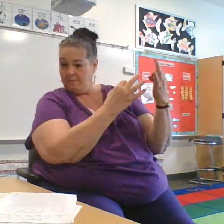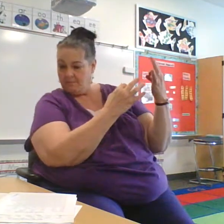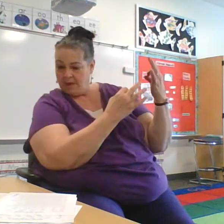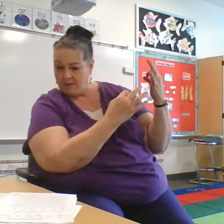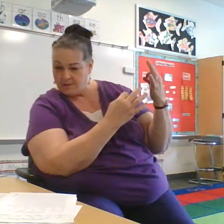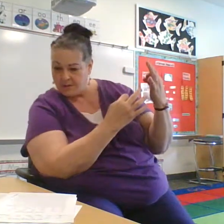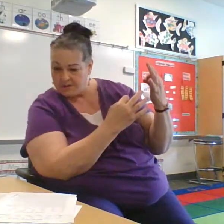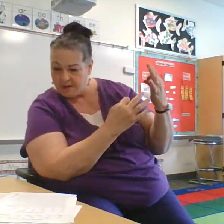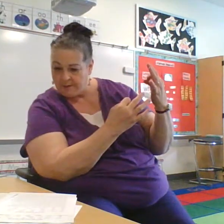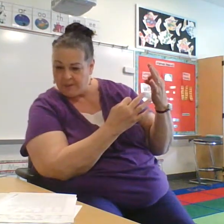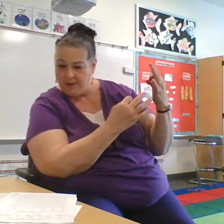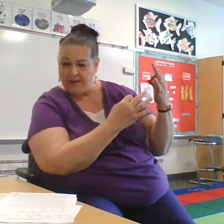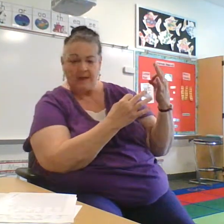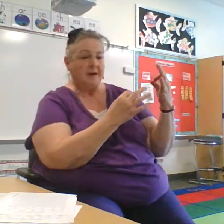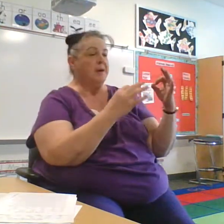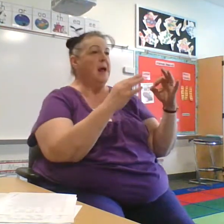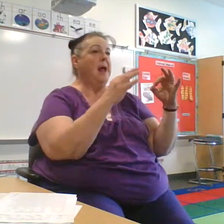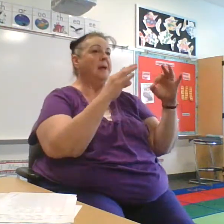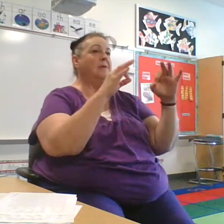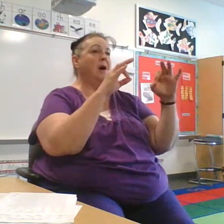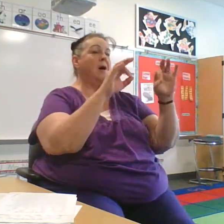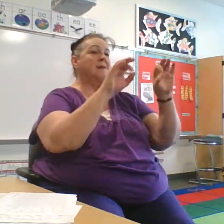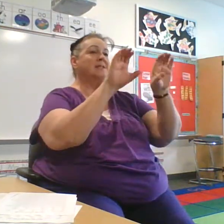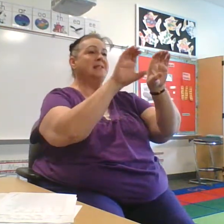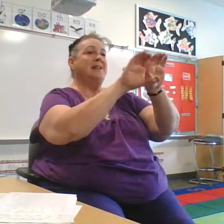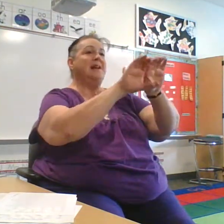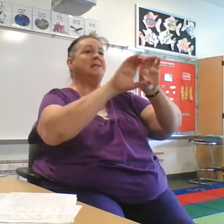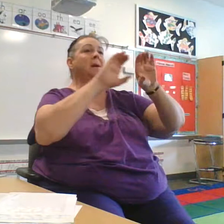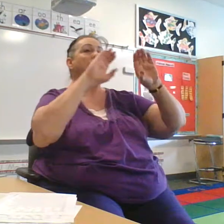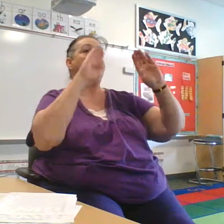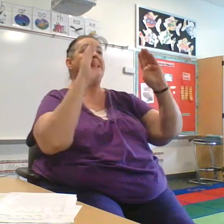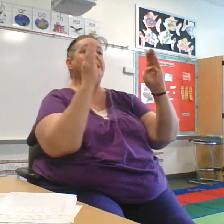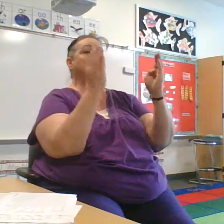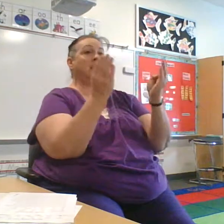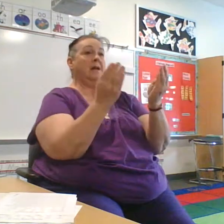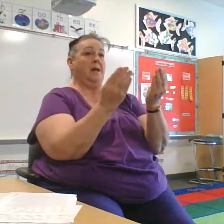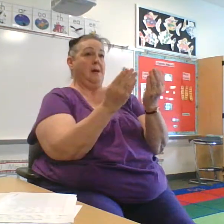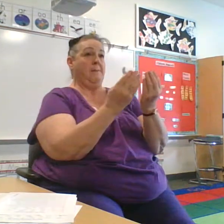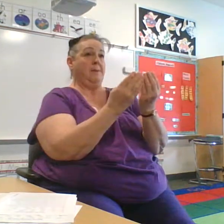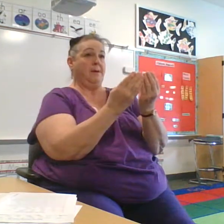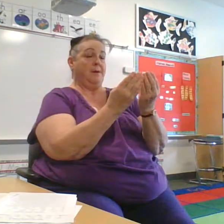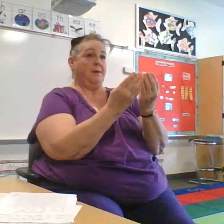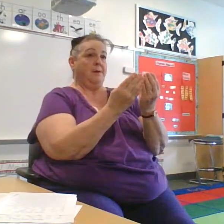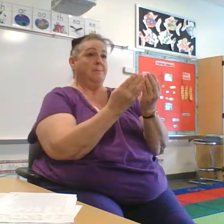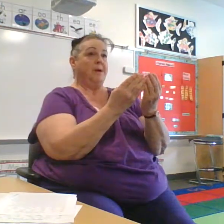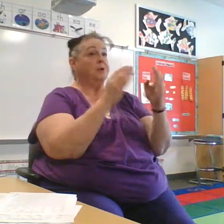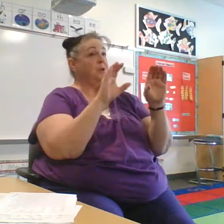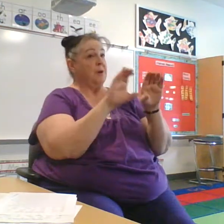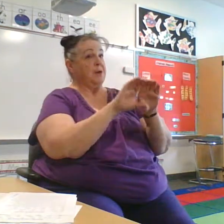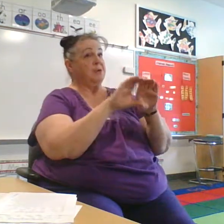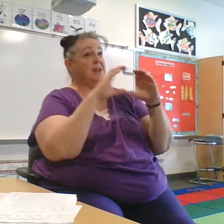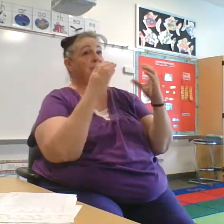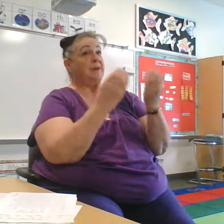What else was there that we did? And C to B is club, because you already used C for